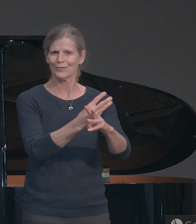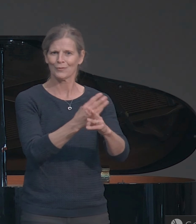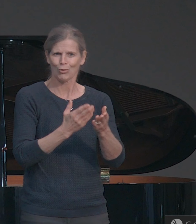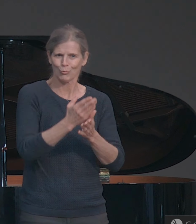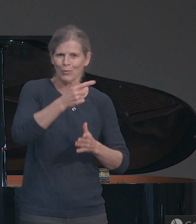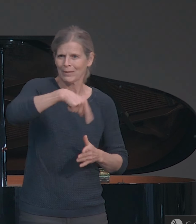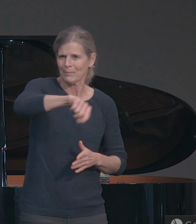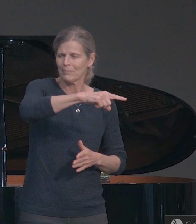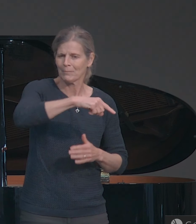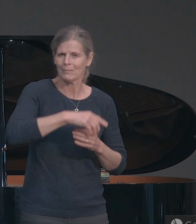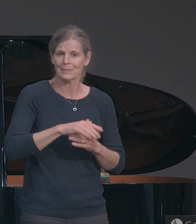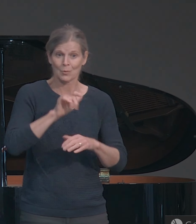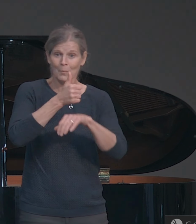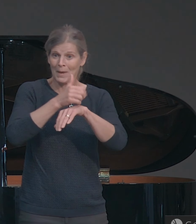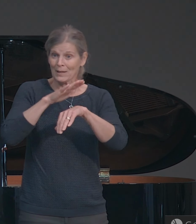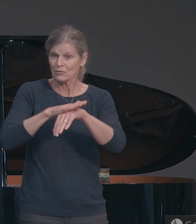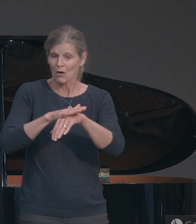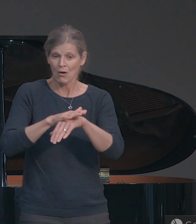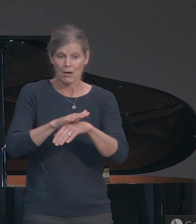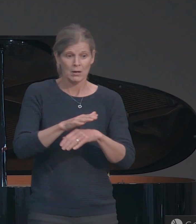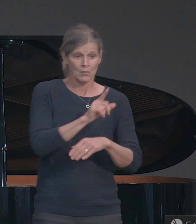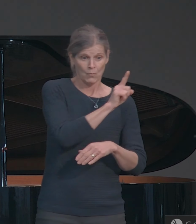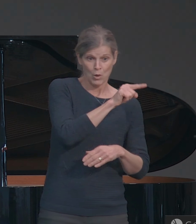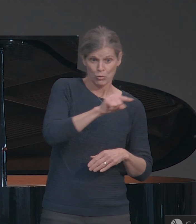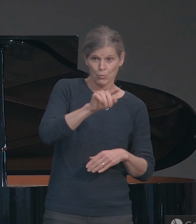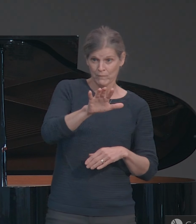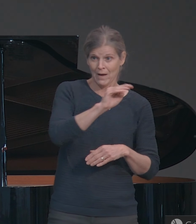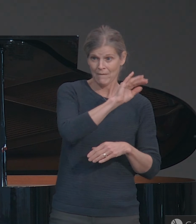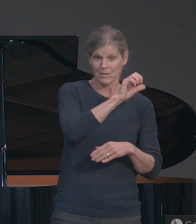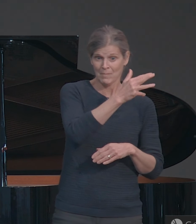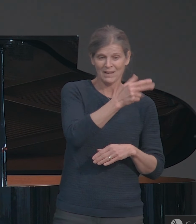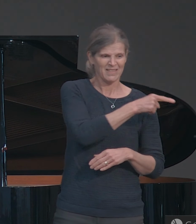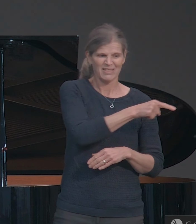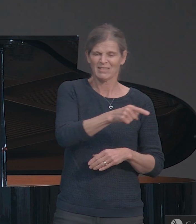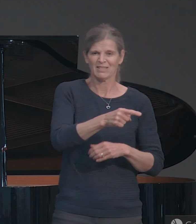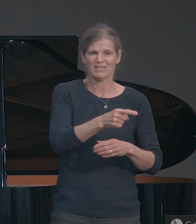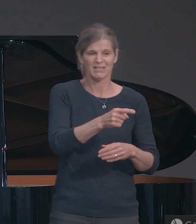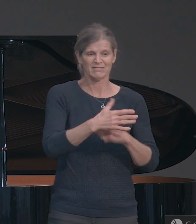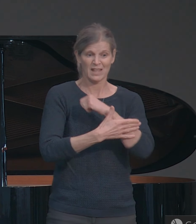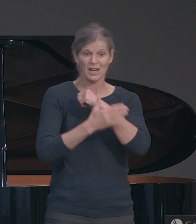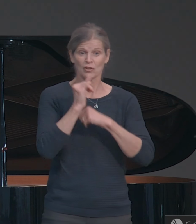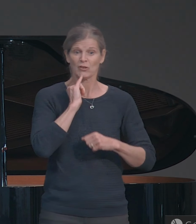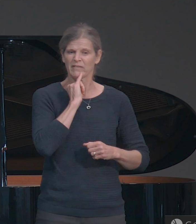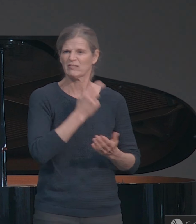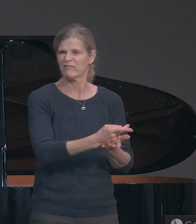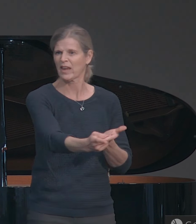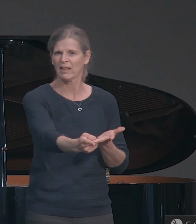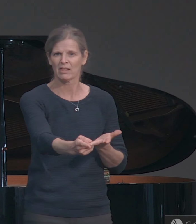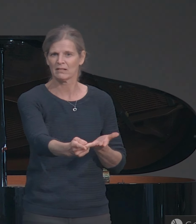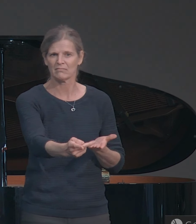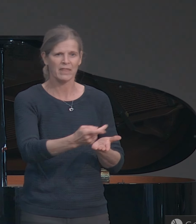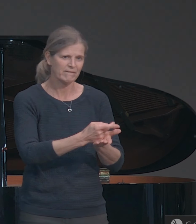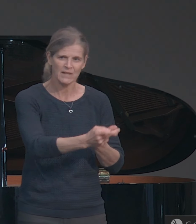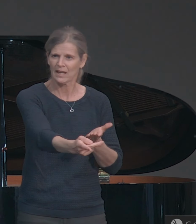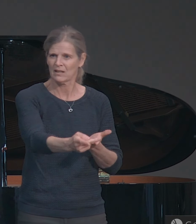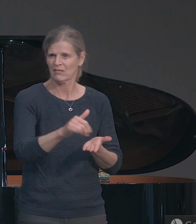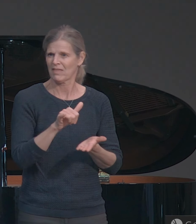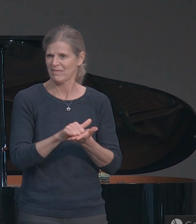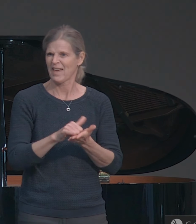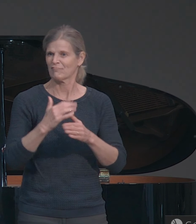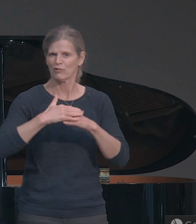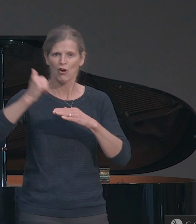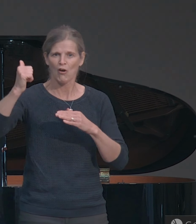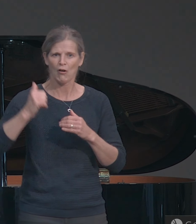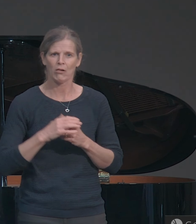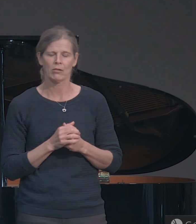But based on what we've heard in the first five chapters of Micah, they have failed. They have failed that